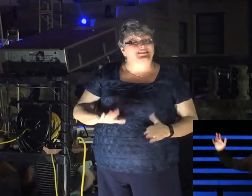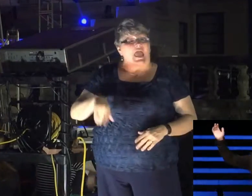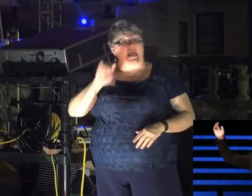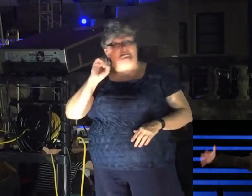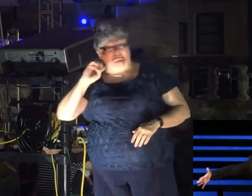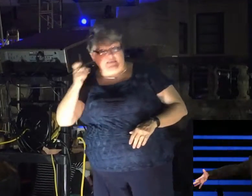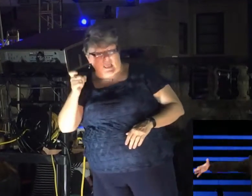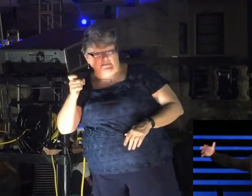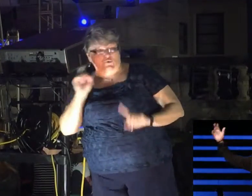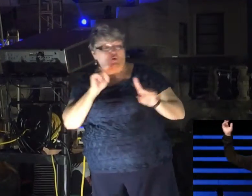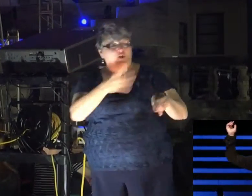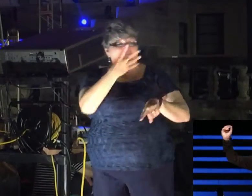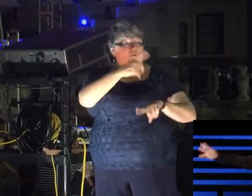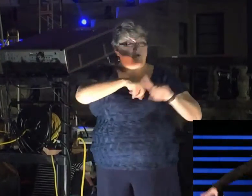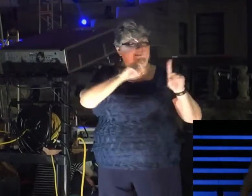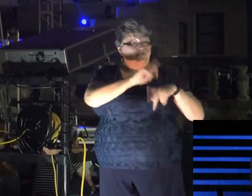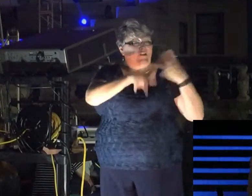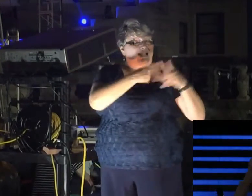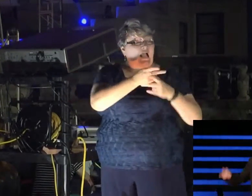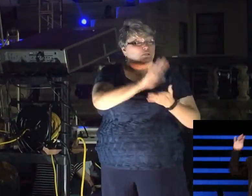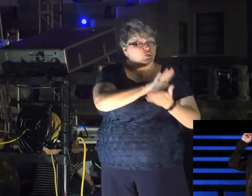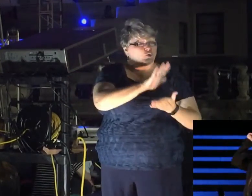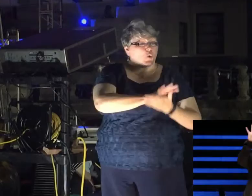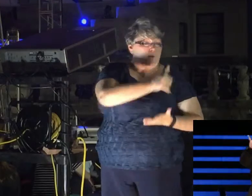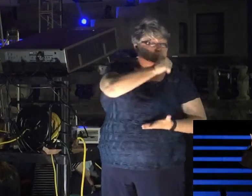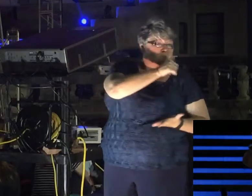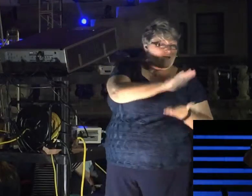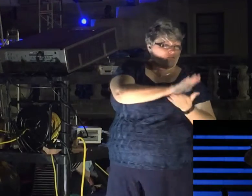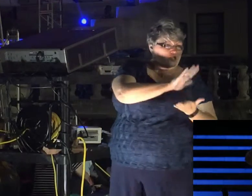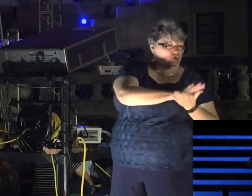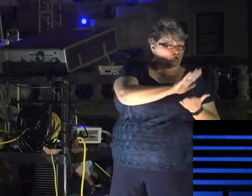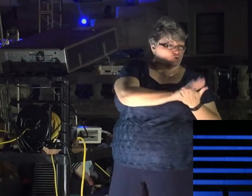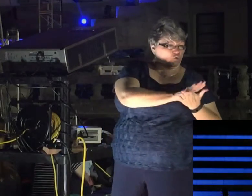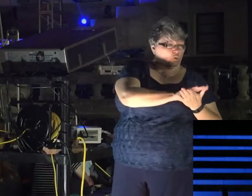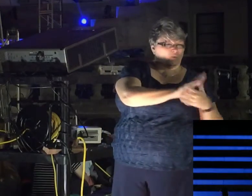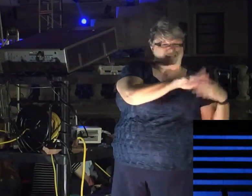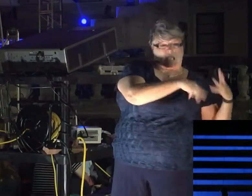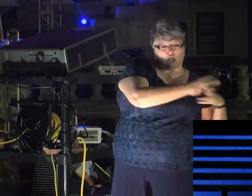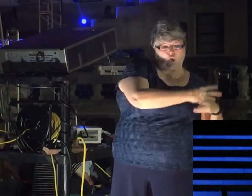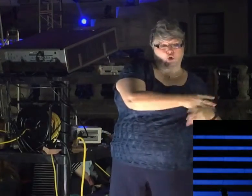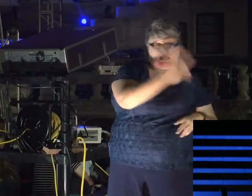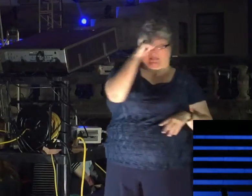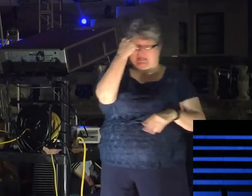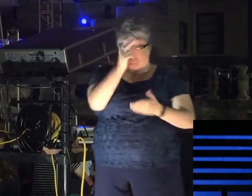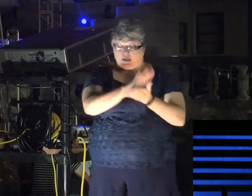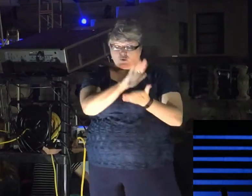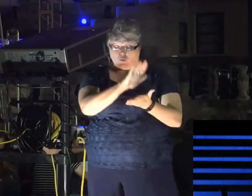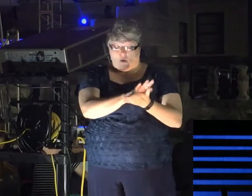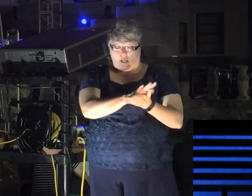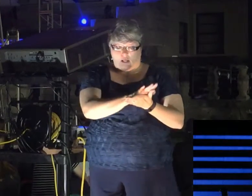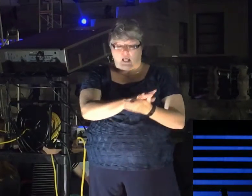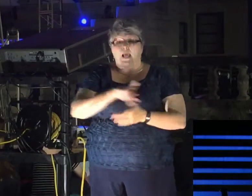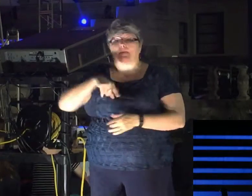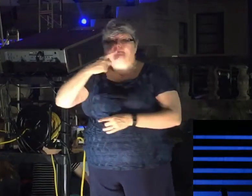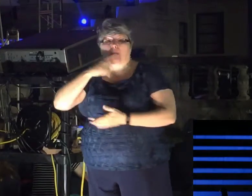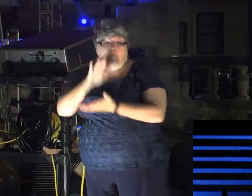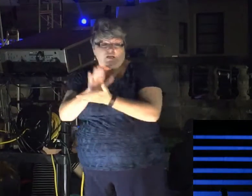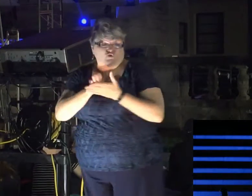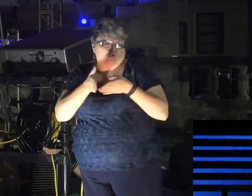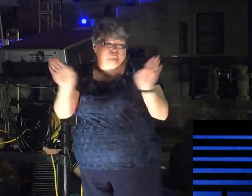college students and sex, and she went to 4 different kinds of schools. Private schools that are secular, Catholic